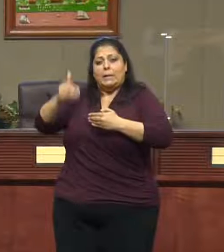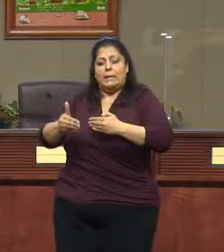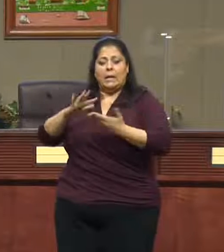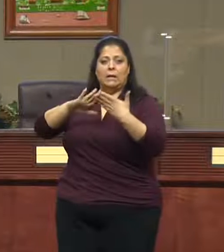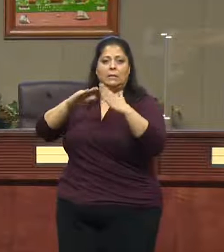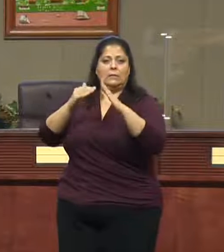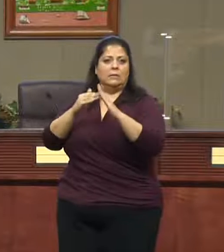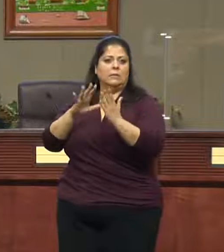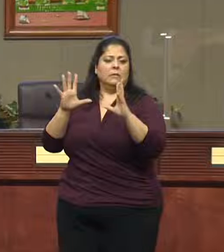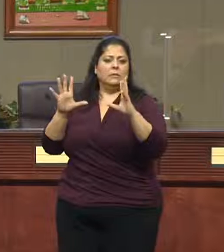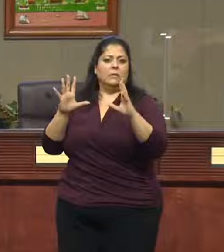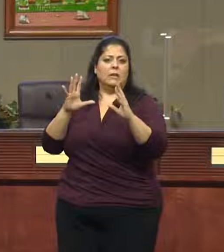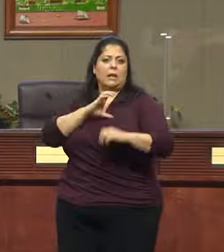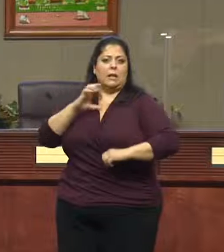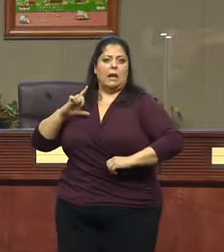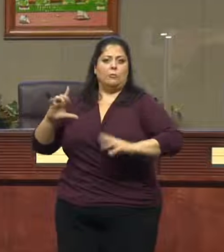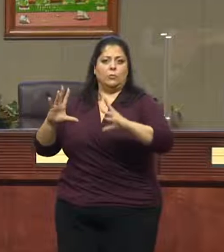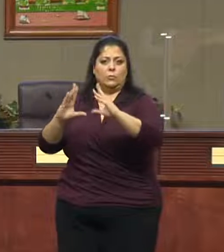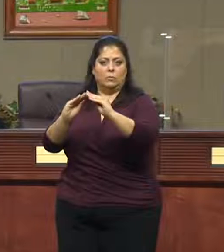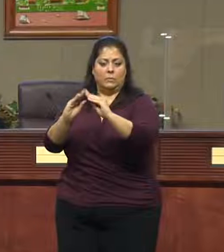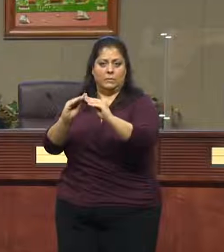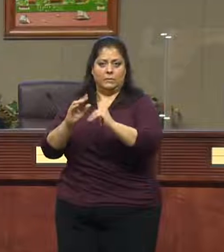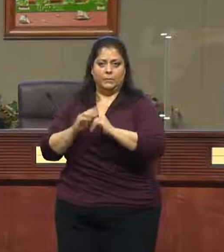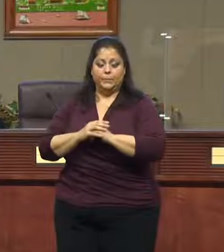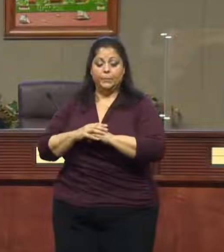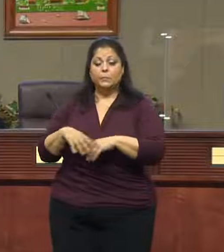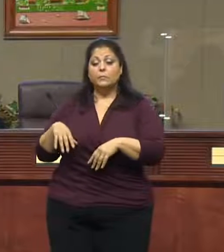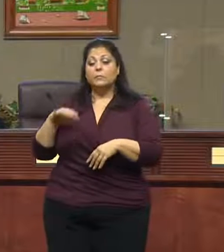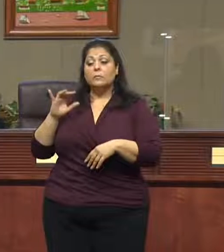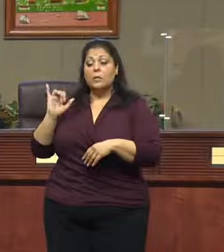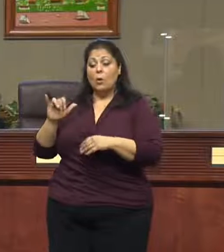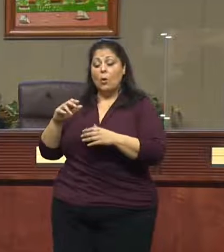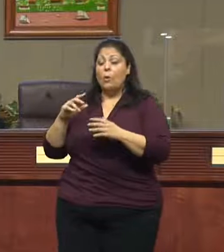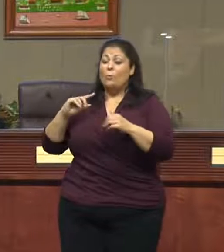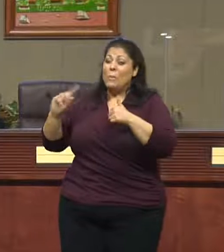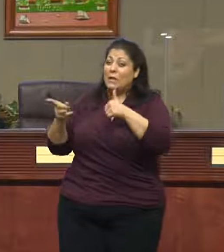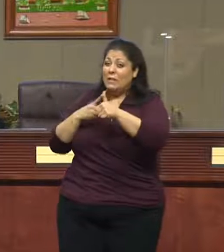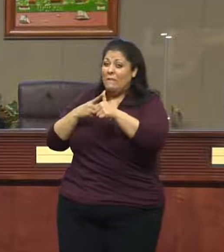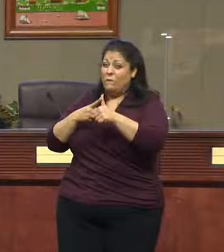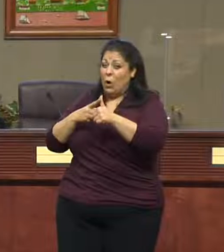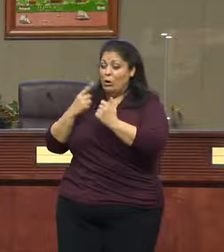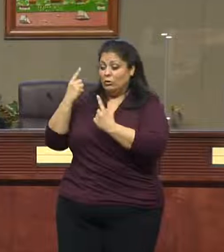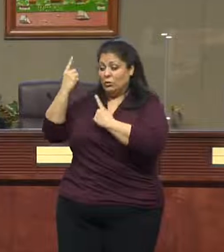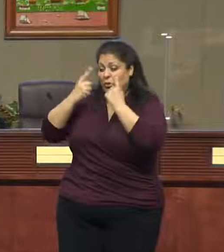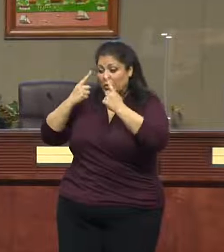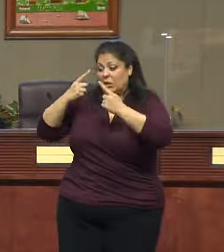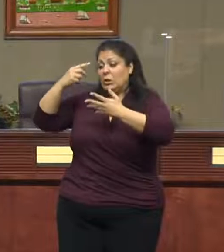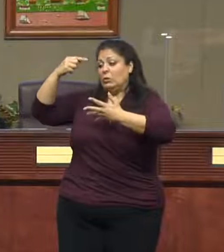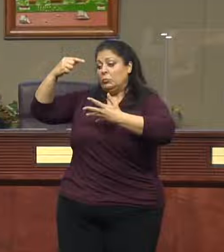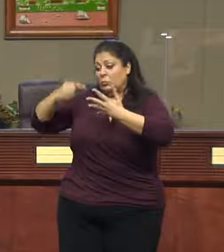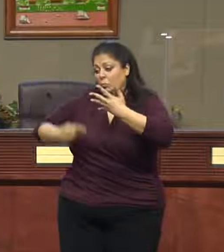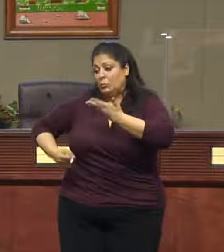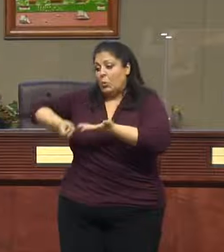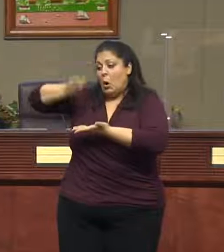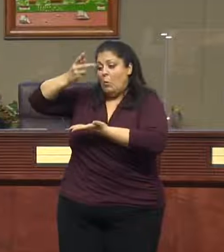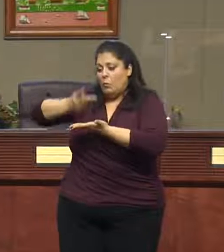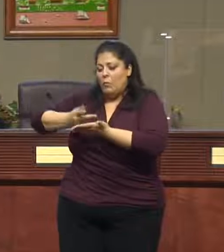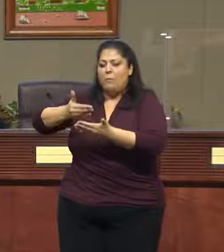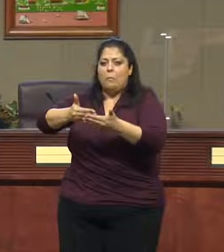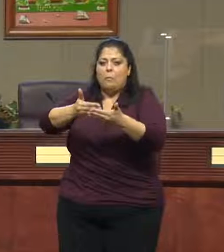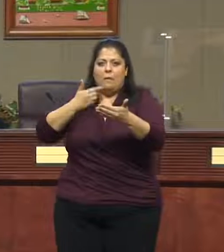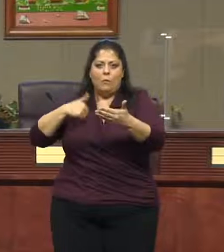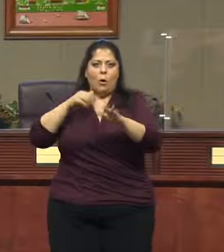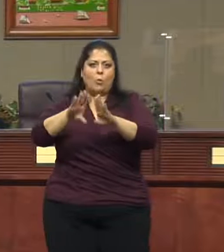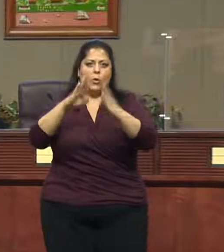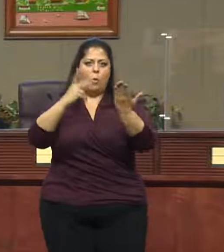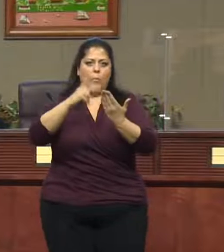application period opening to residents, the criterion program guidelines must be considered and approved by Council. So if you'd like further updates